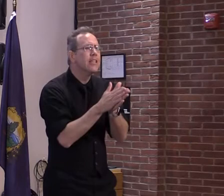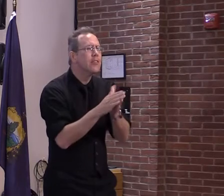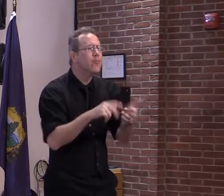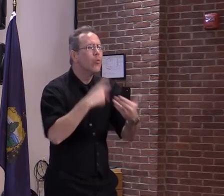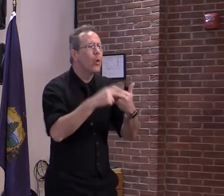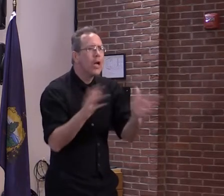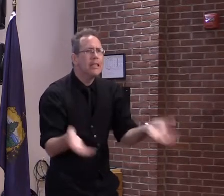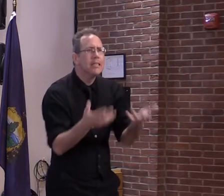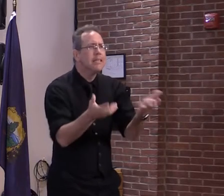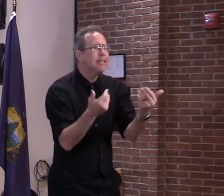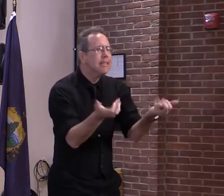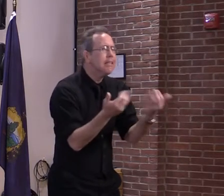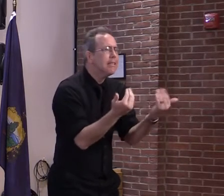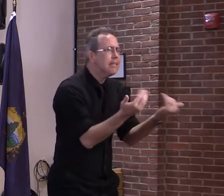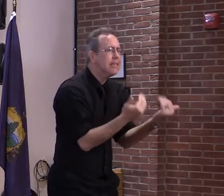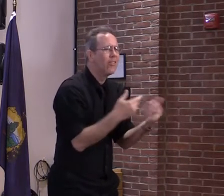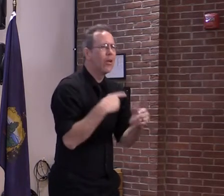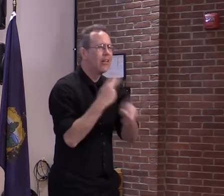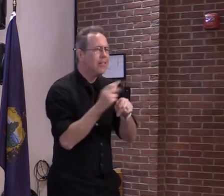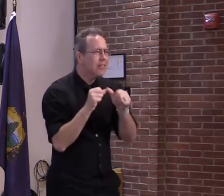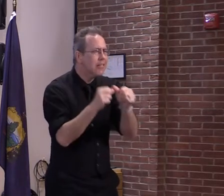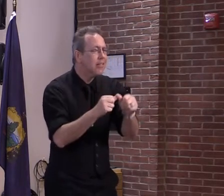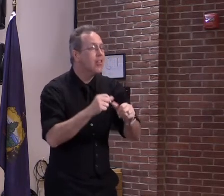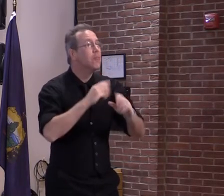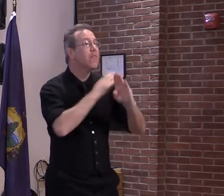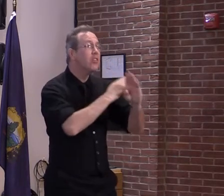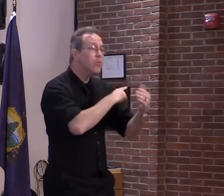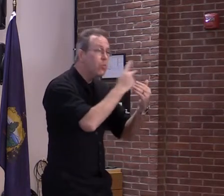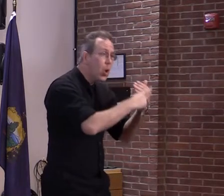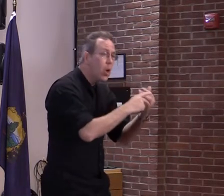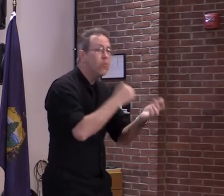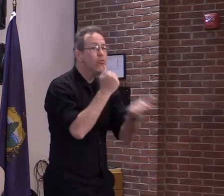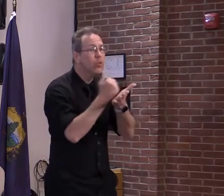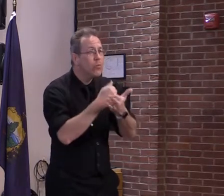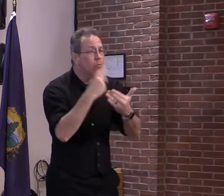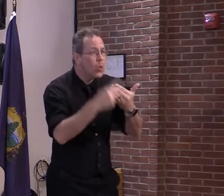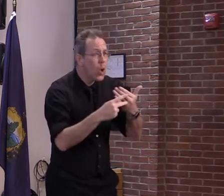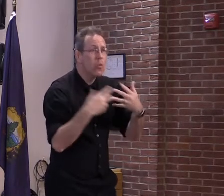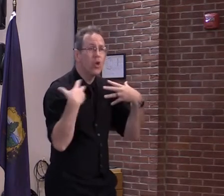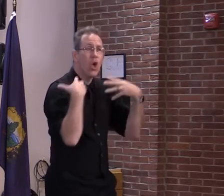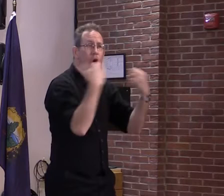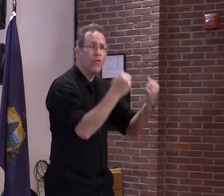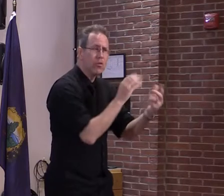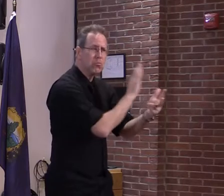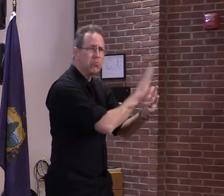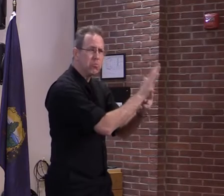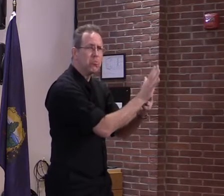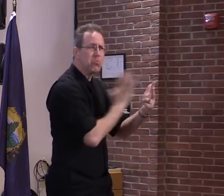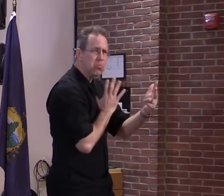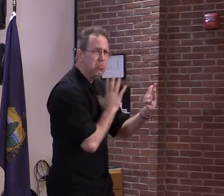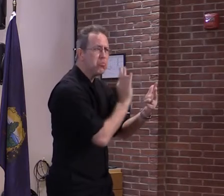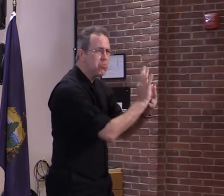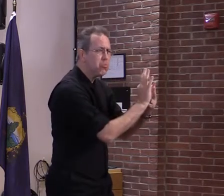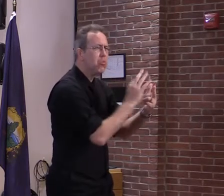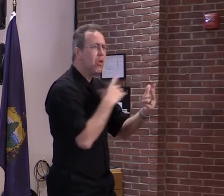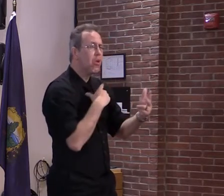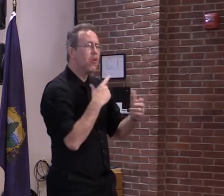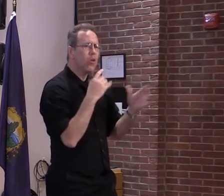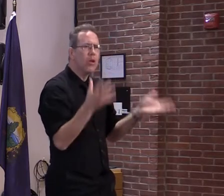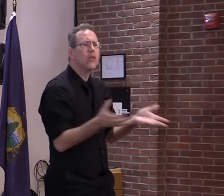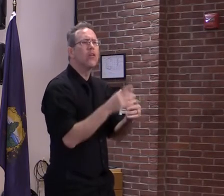years, prevention, treatment, recovery, and also enforcement. So those